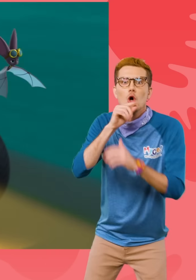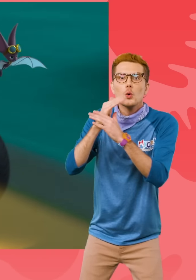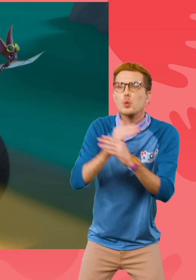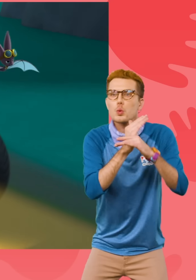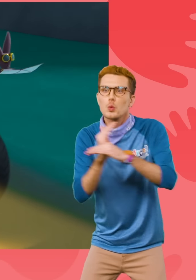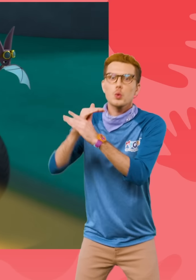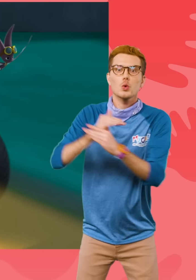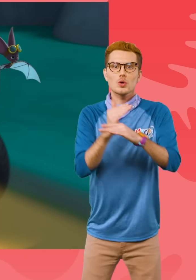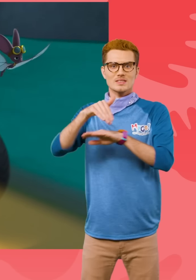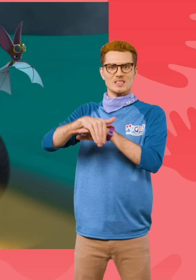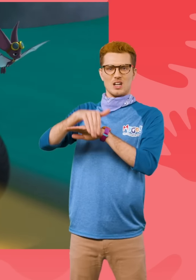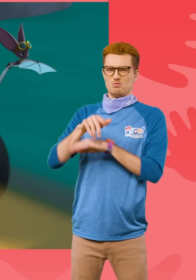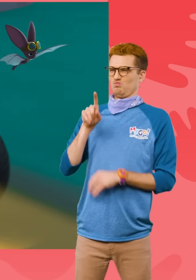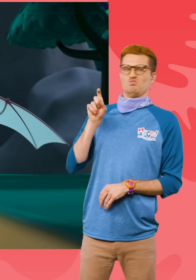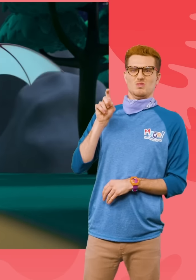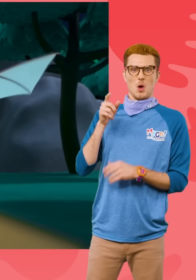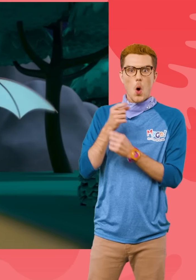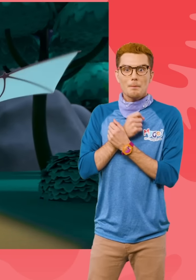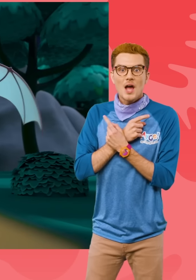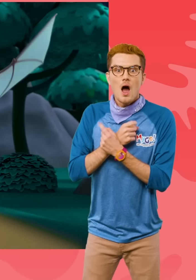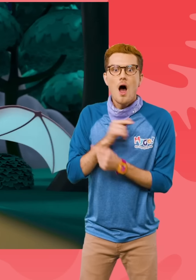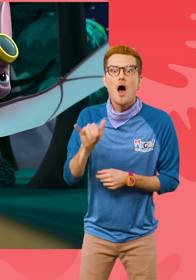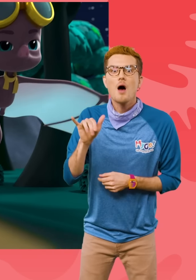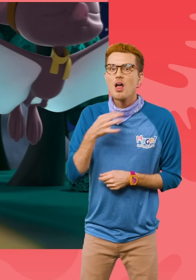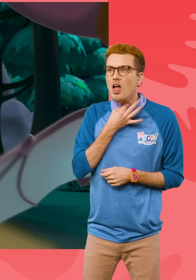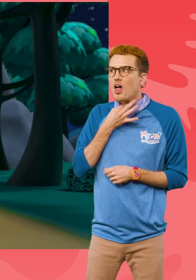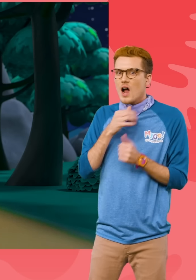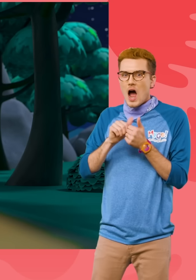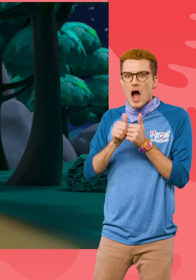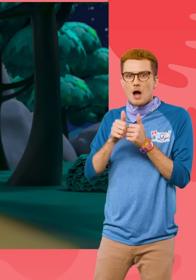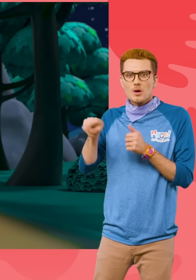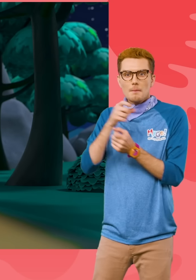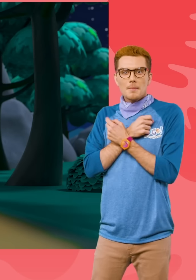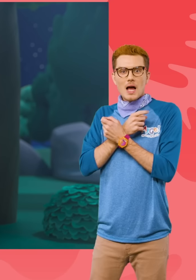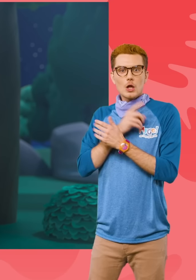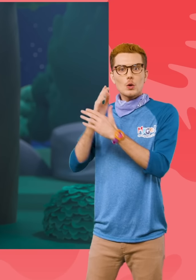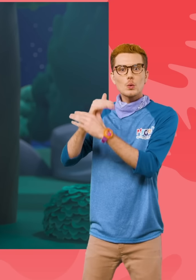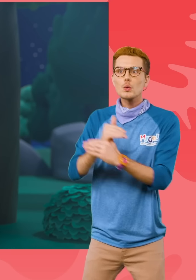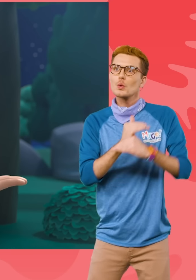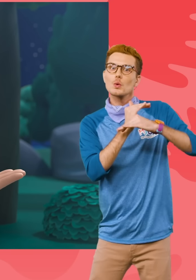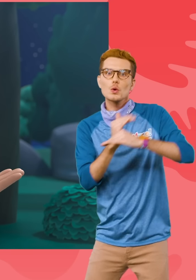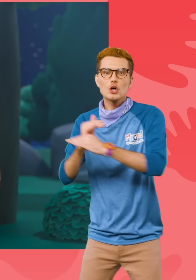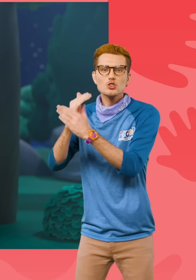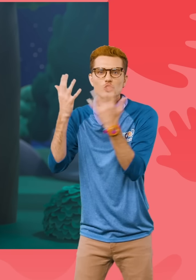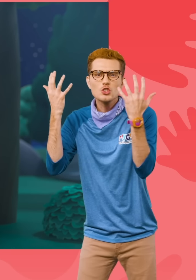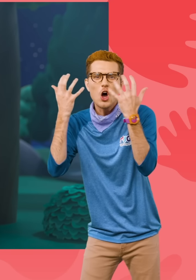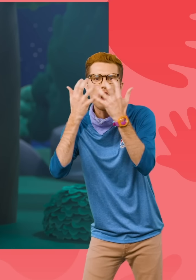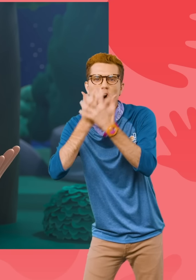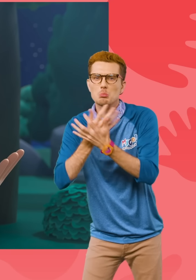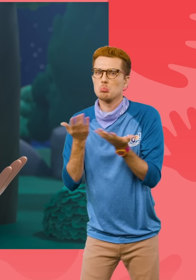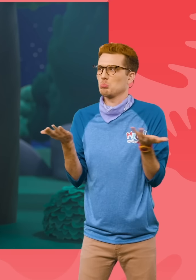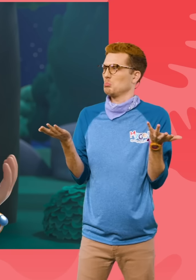Look, a bird flying at night. It's a bat! I wonder, how